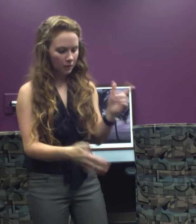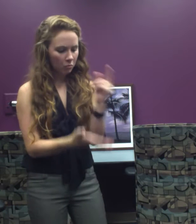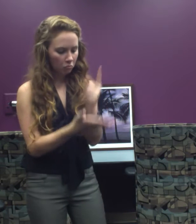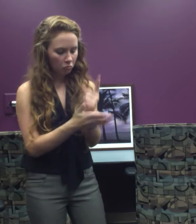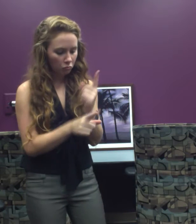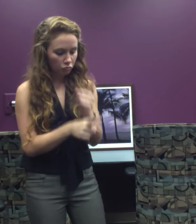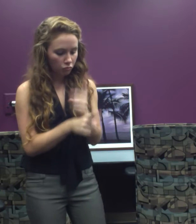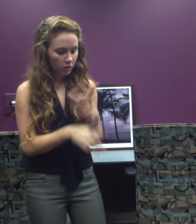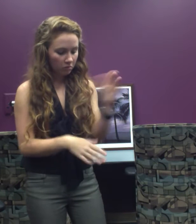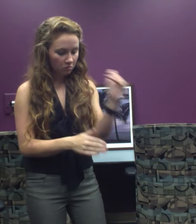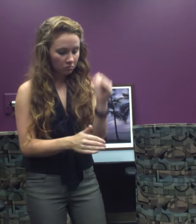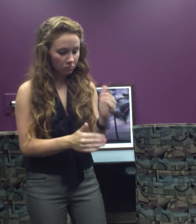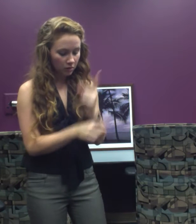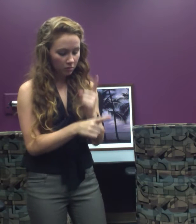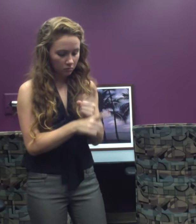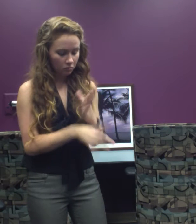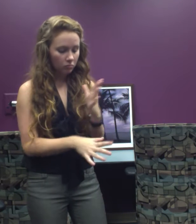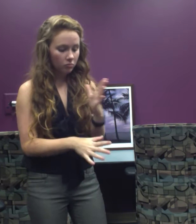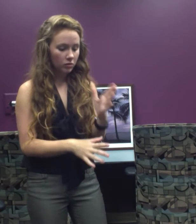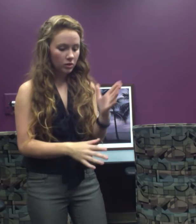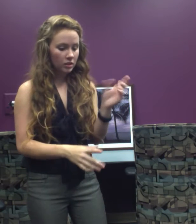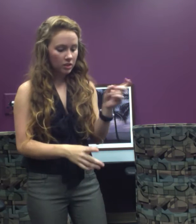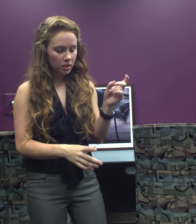down 4 inches here instead of 2 inches.